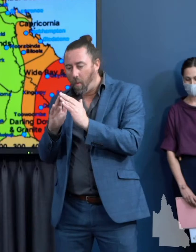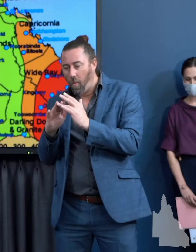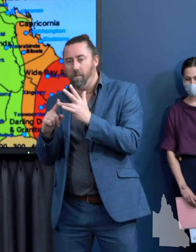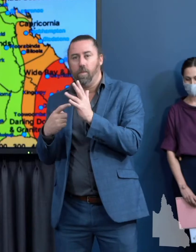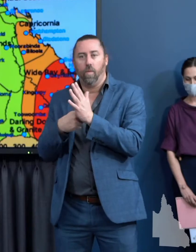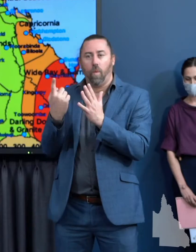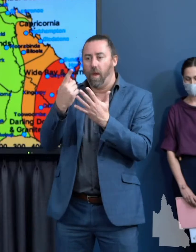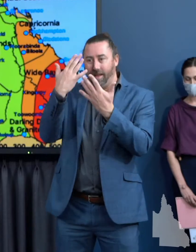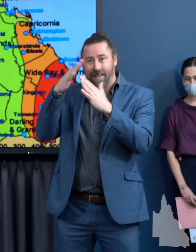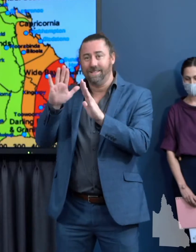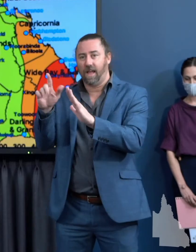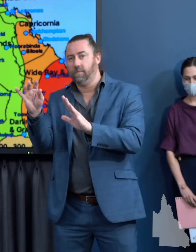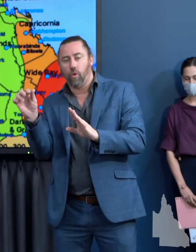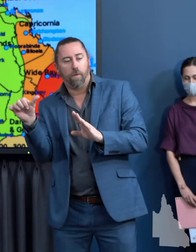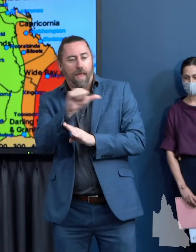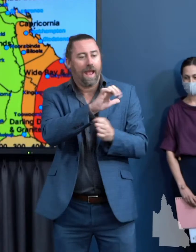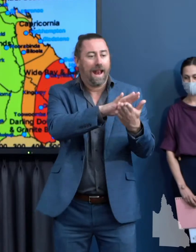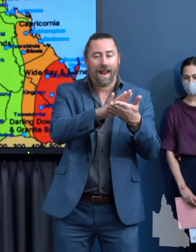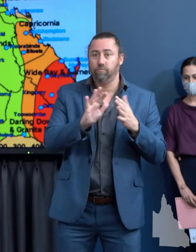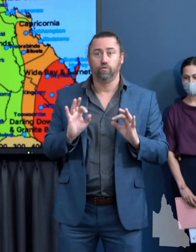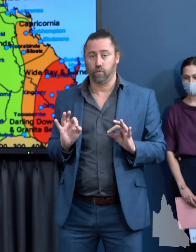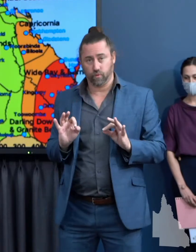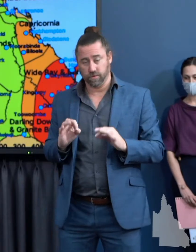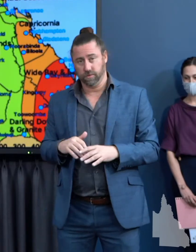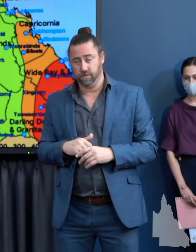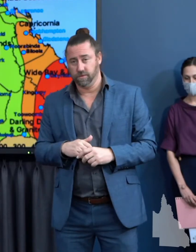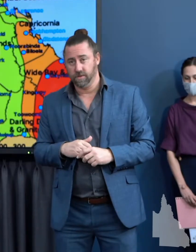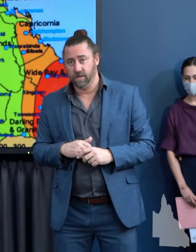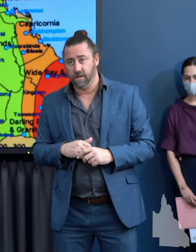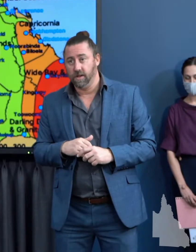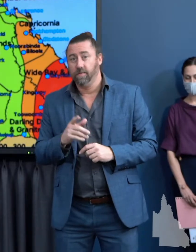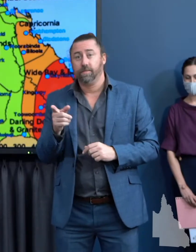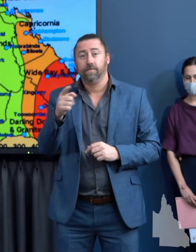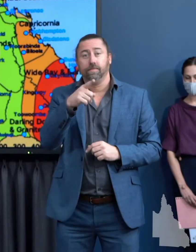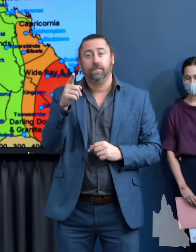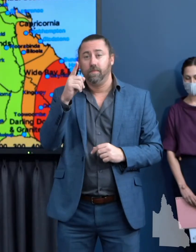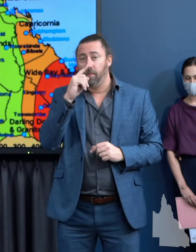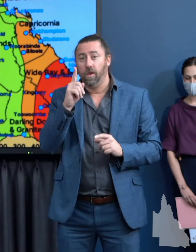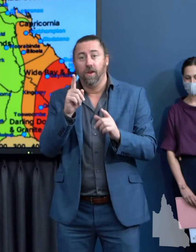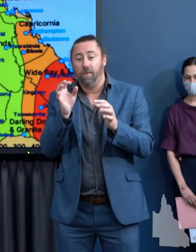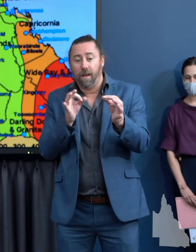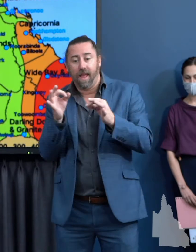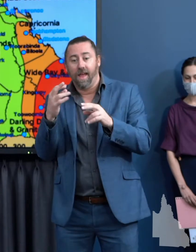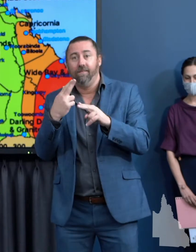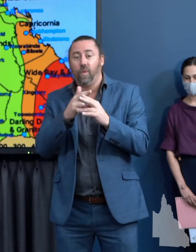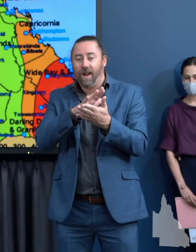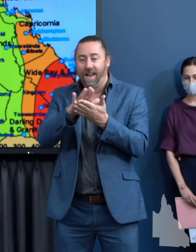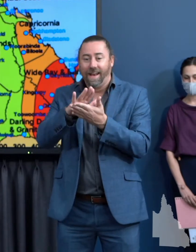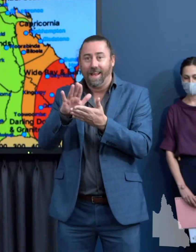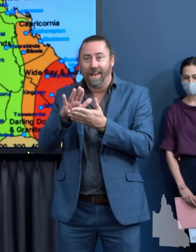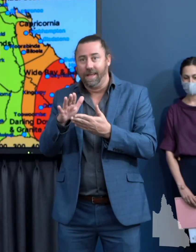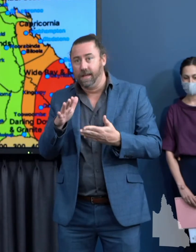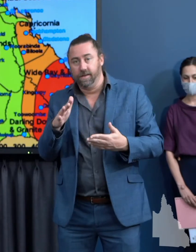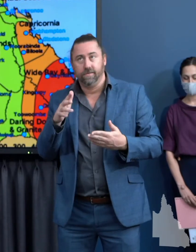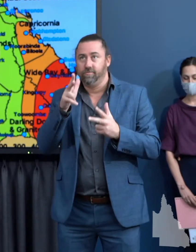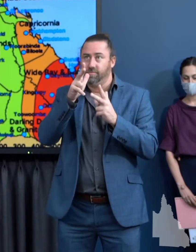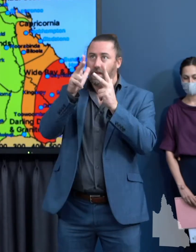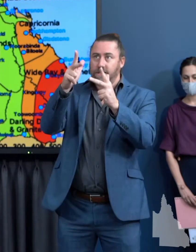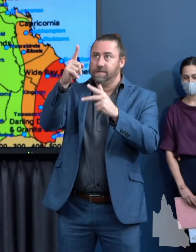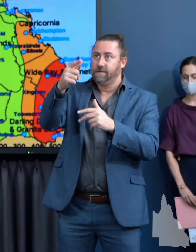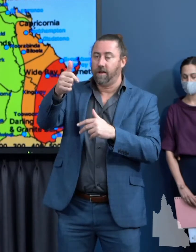message. And finally, to people who are undertaking clean-up activities once we get through